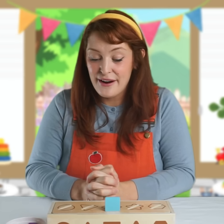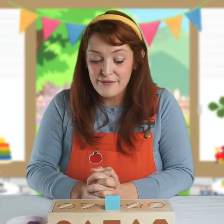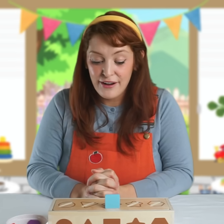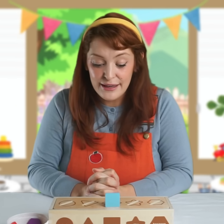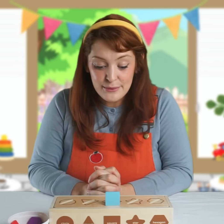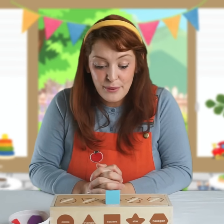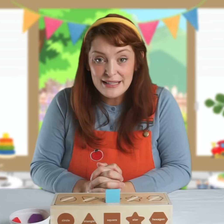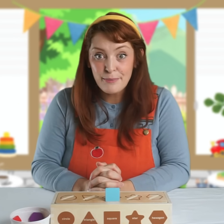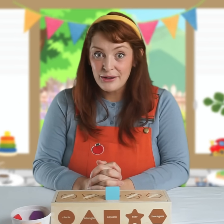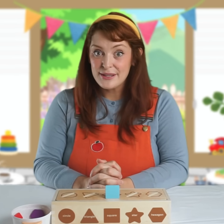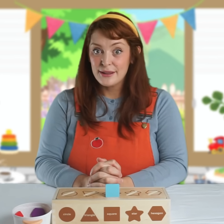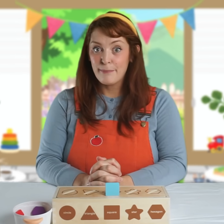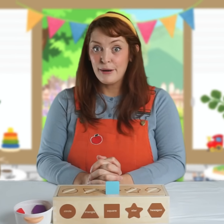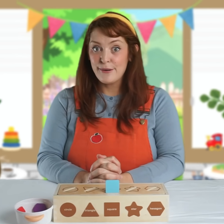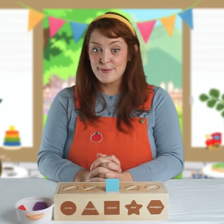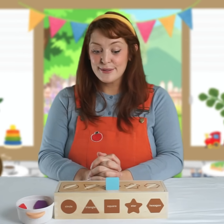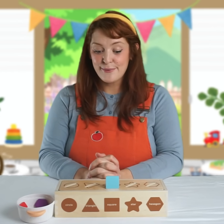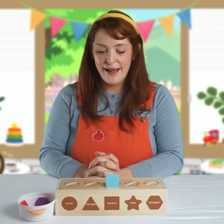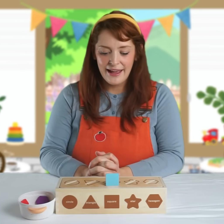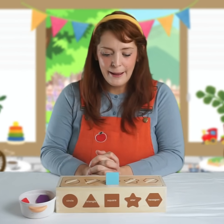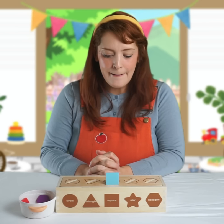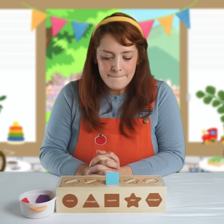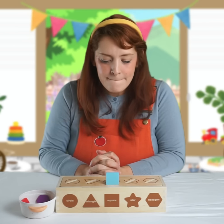and find where to put the blue square.